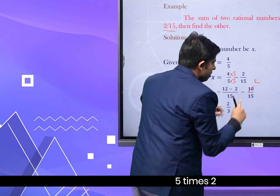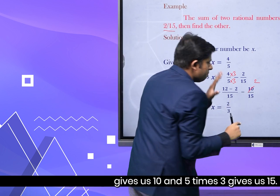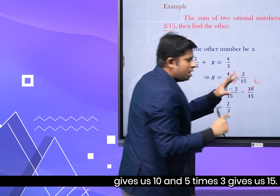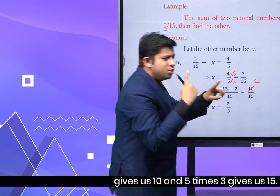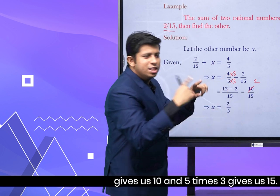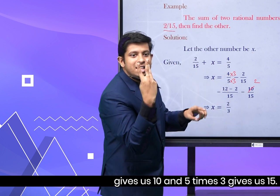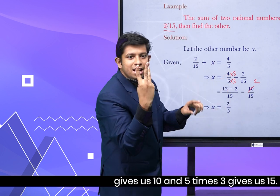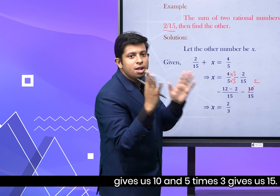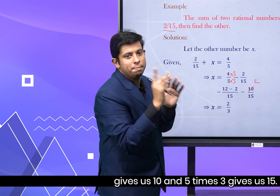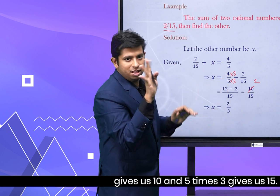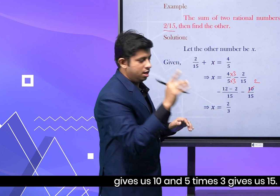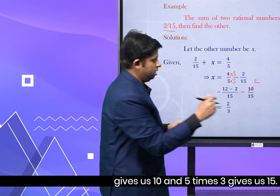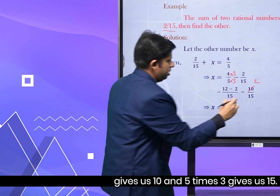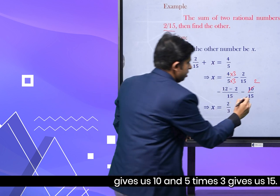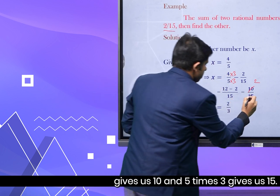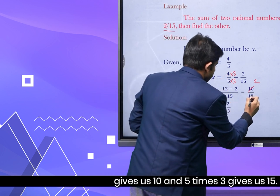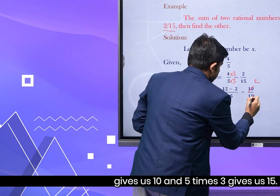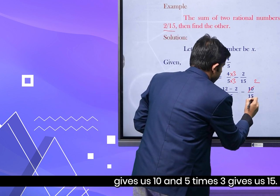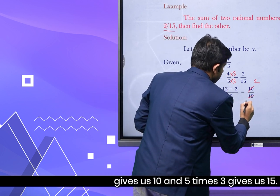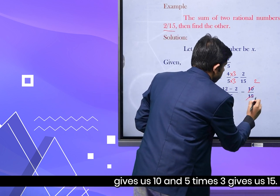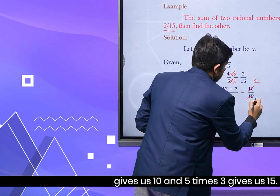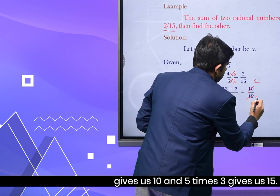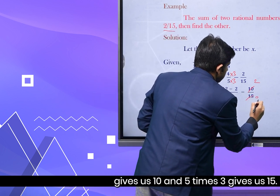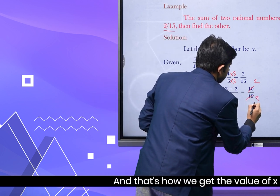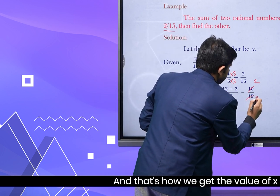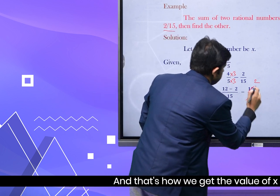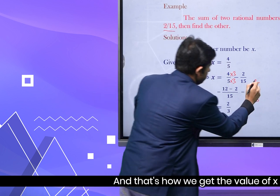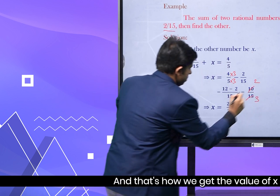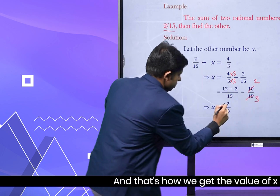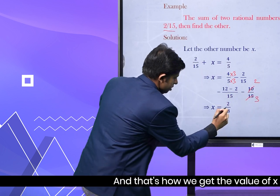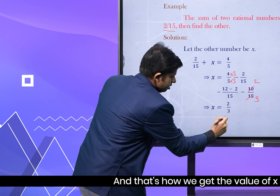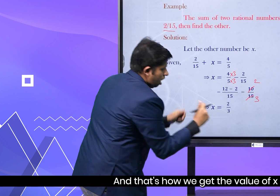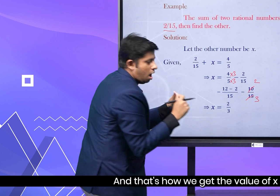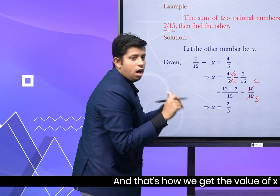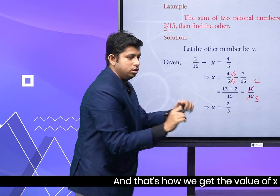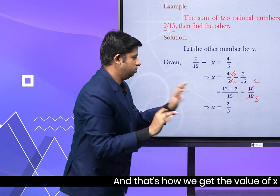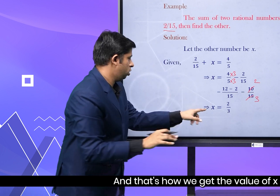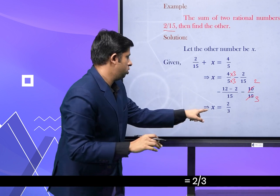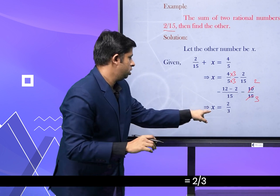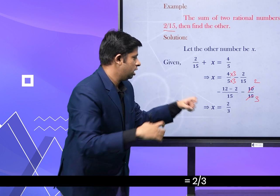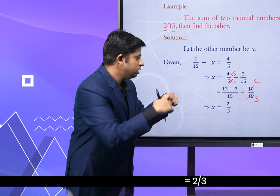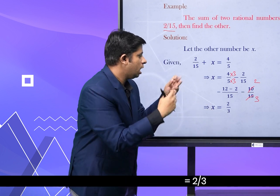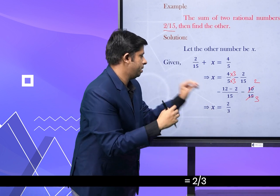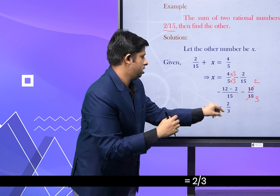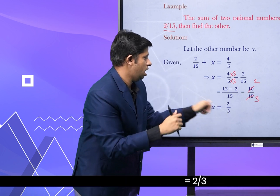gives us 10 and 5 times 3 gives us 15. And that's how we get the value of x is equal to 2 by 3.